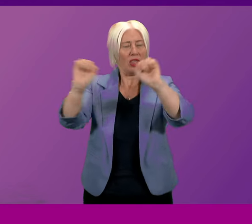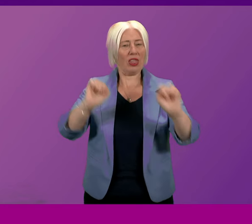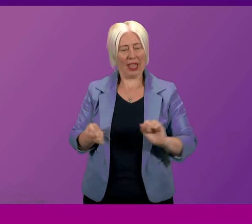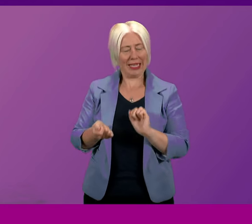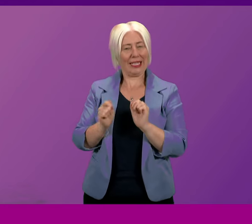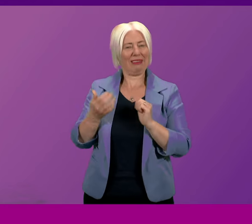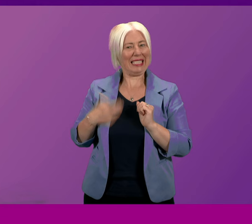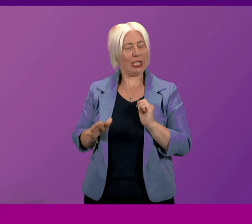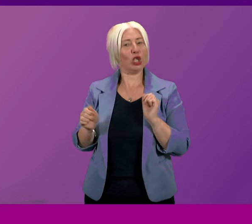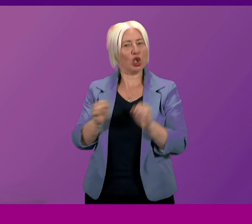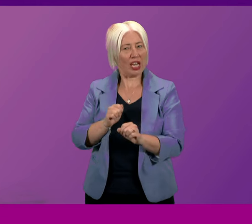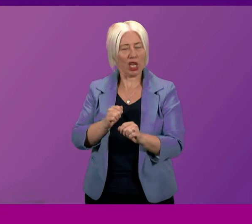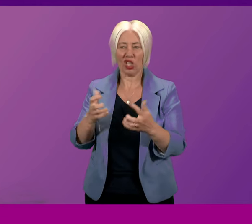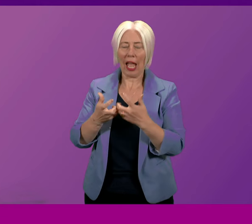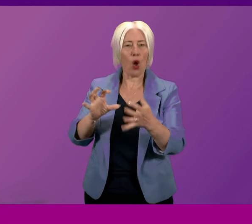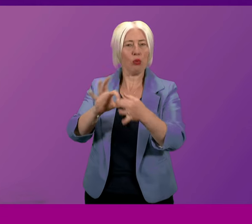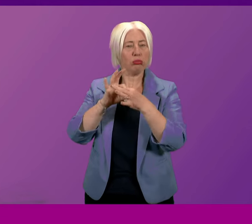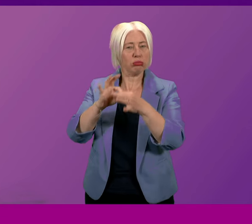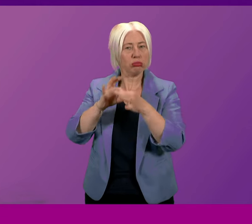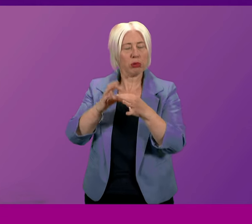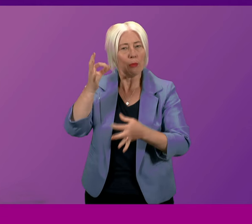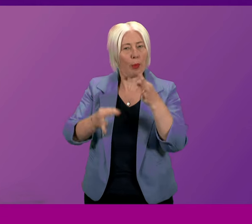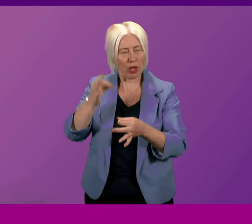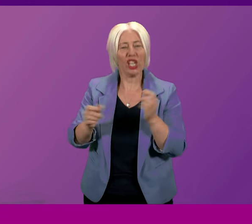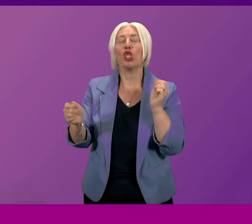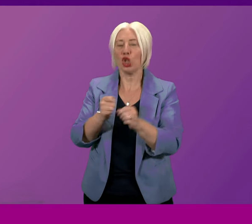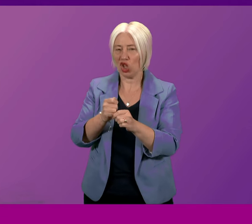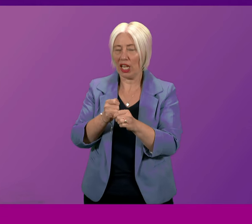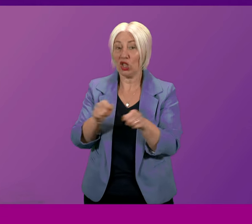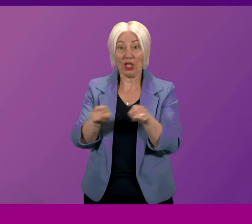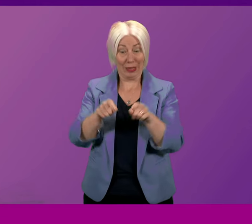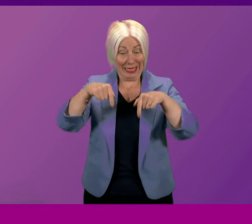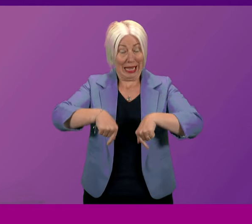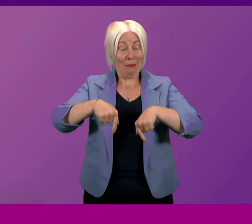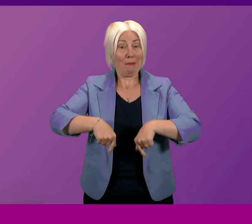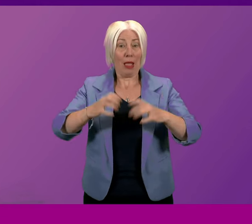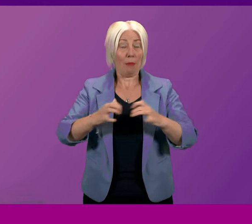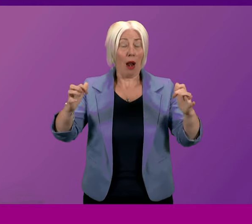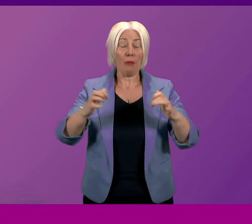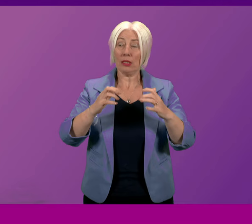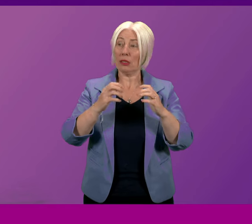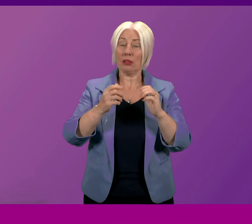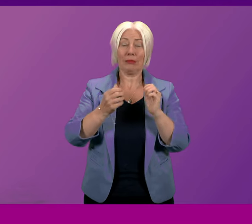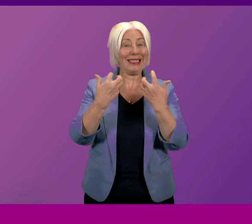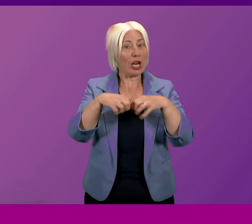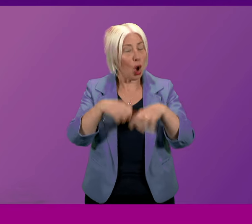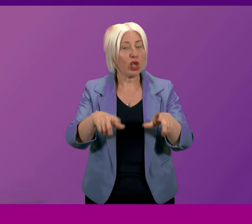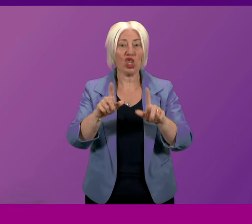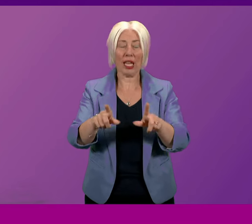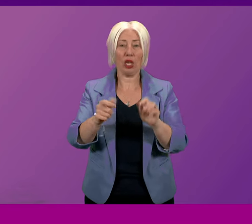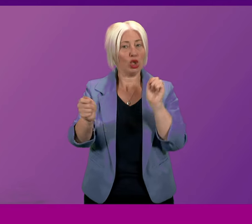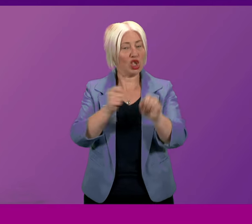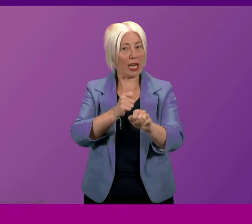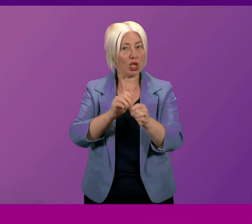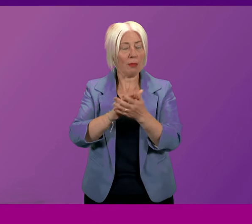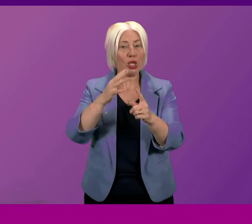has certainly changed. Technology has changed how we work here in Holyrood. Social media enables more folk to be